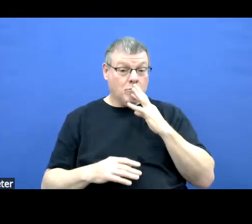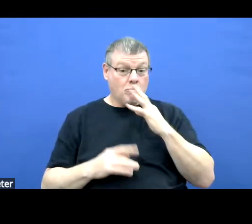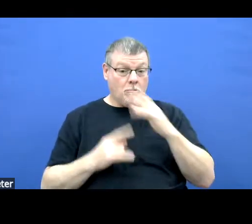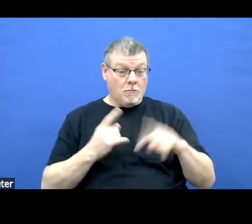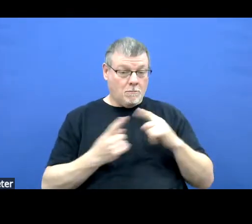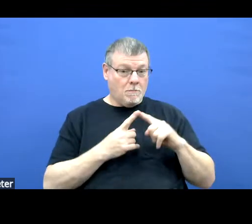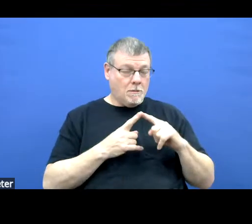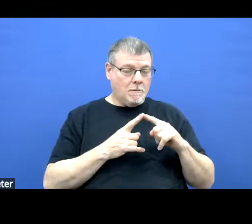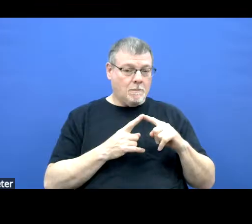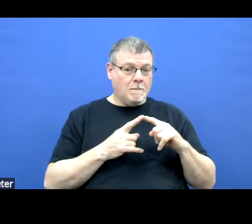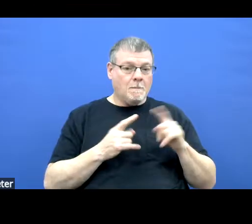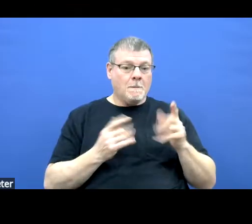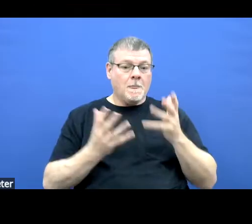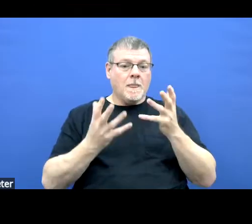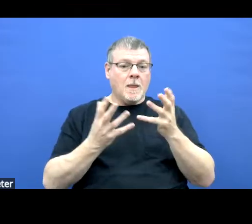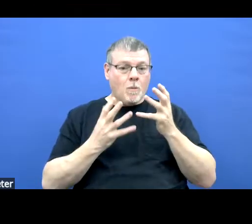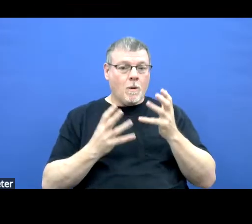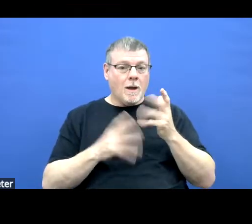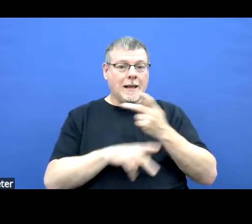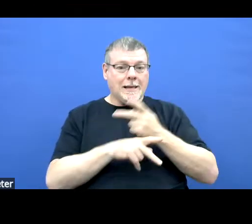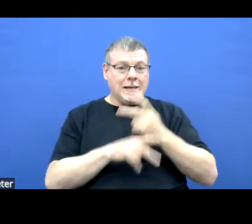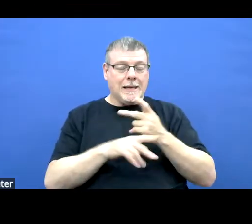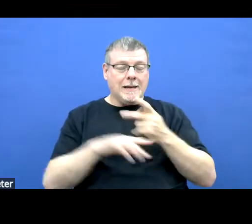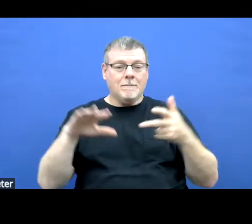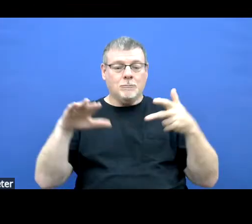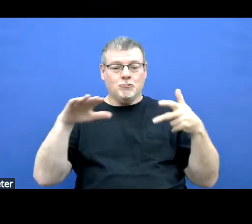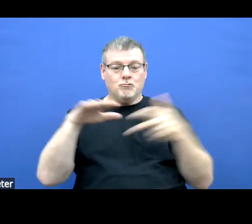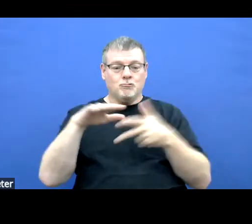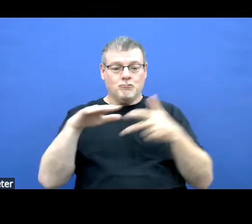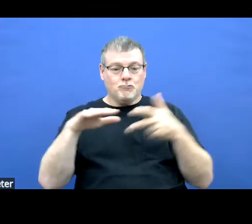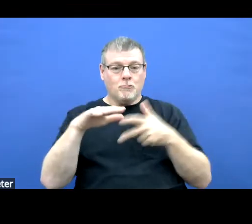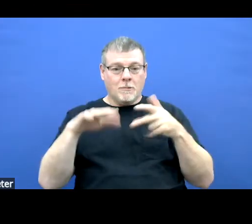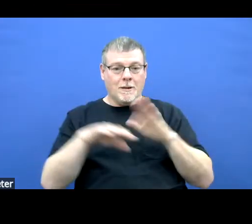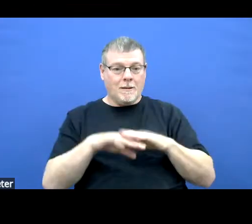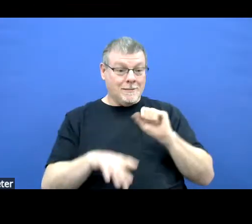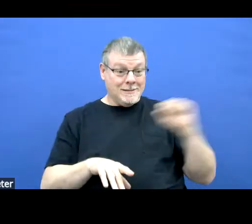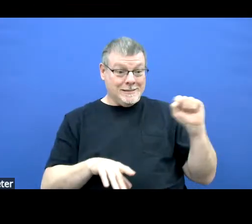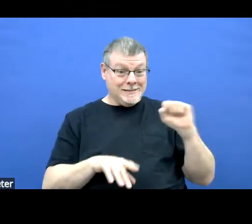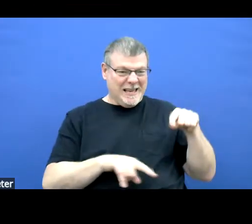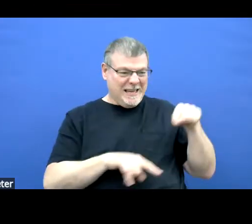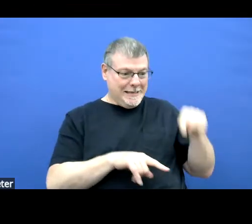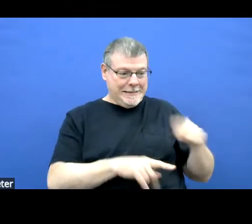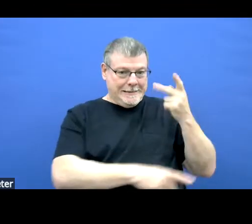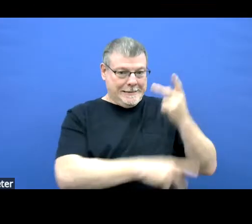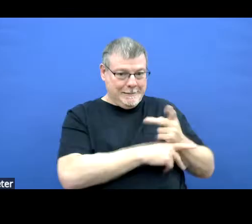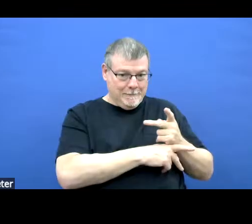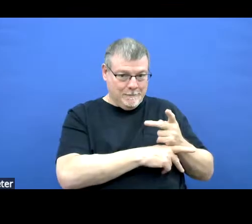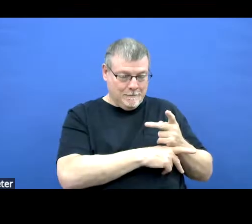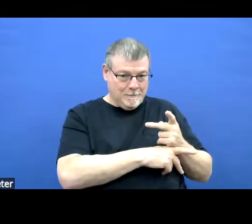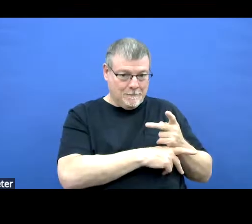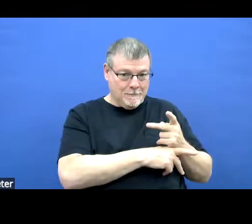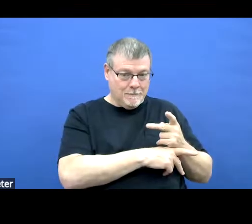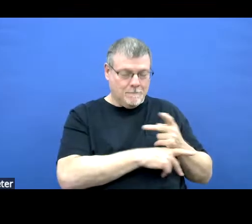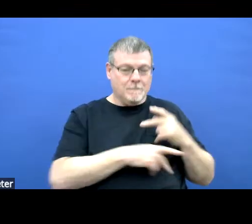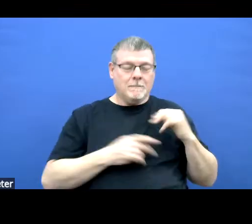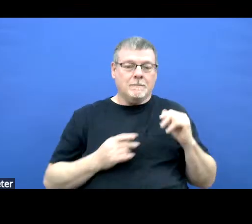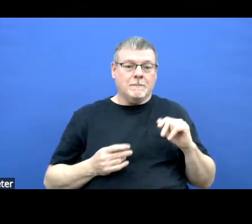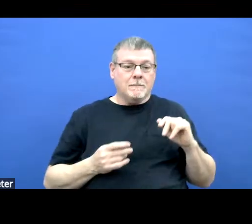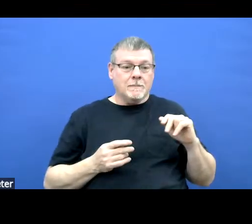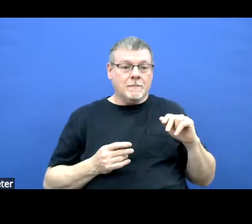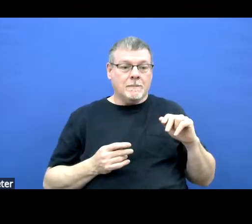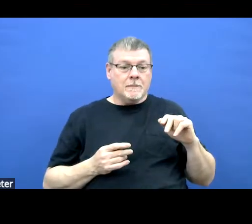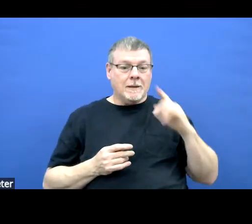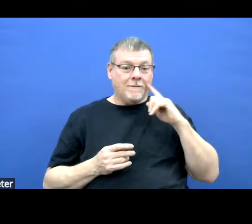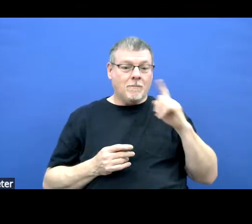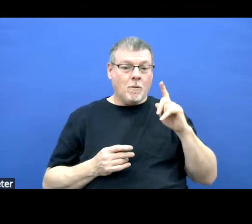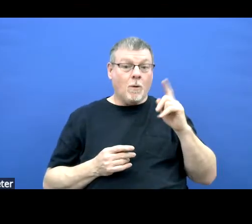want to keep there is a garage door entrance on the south side. We want to keep that around, so that, because one of